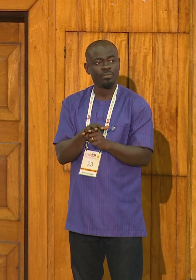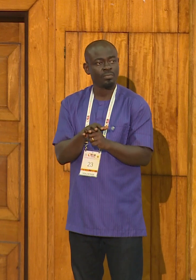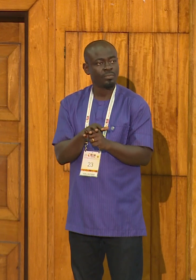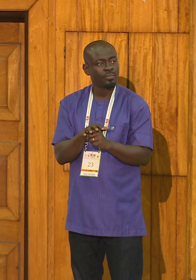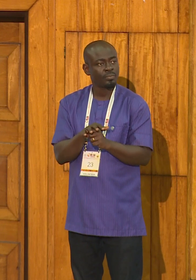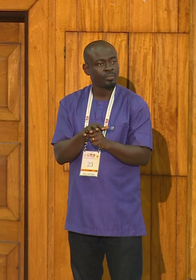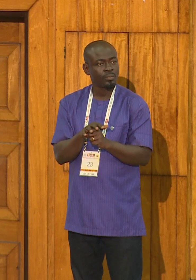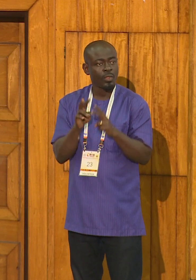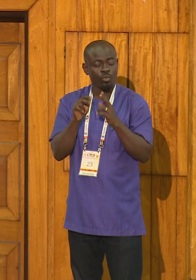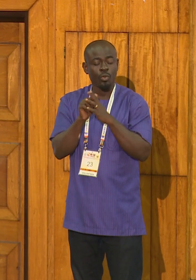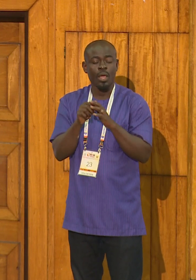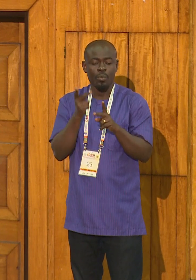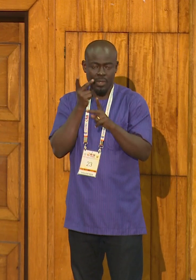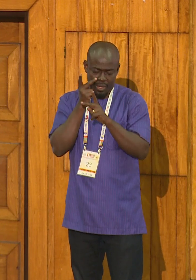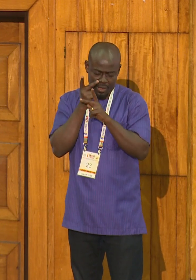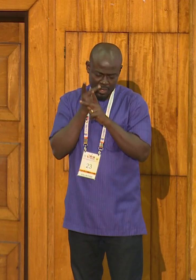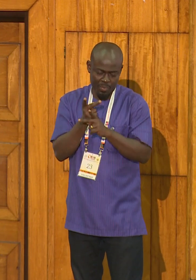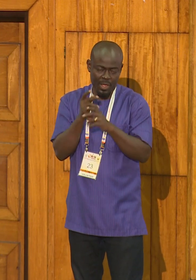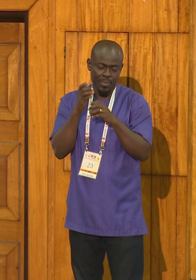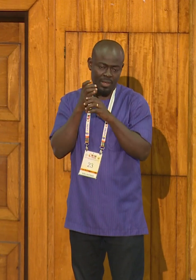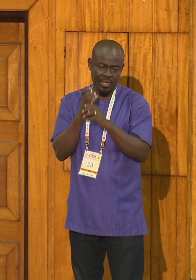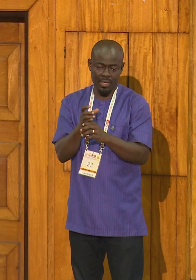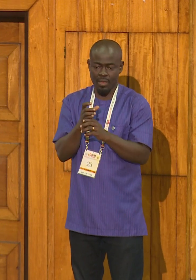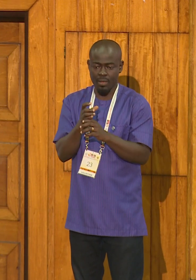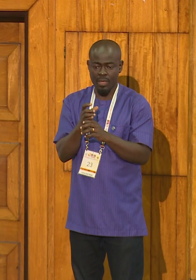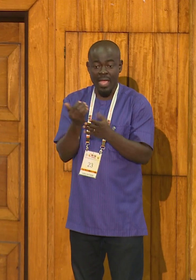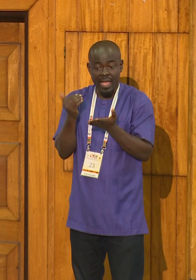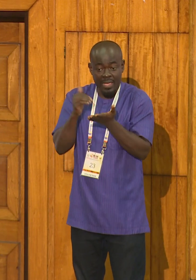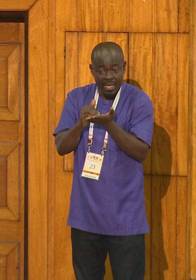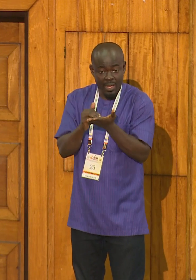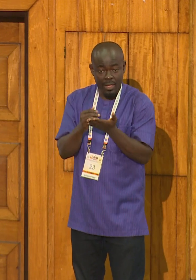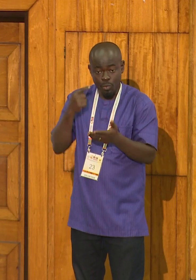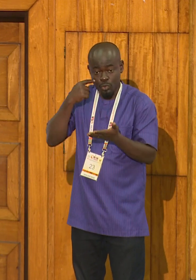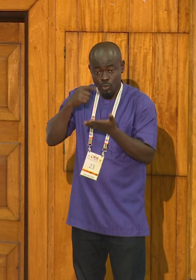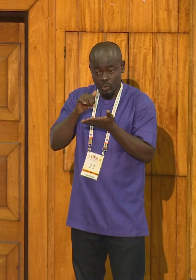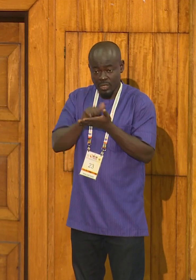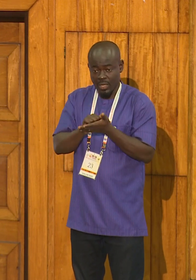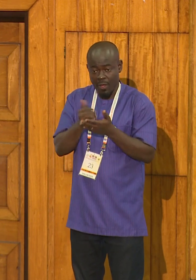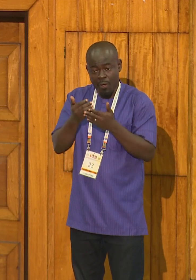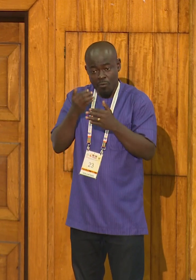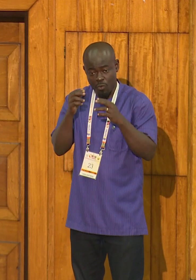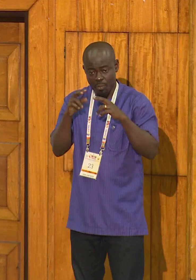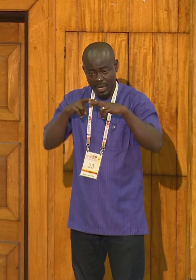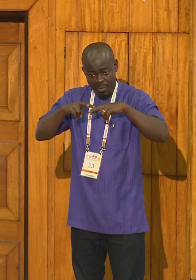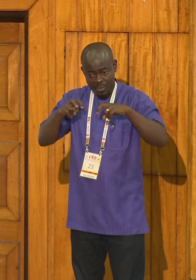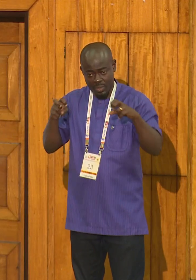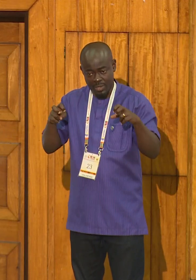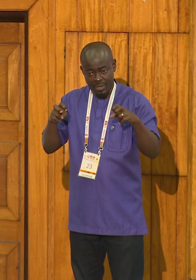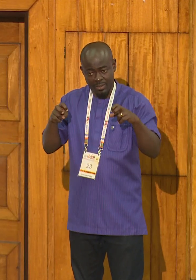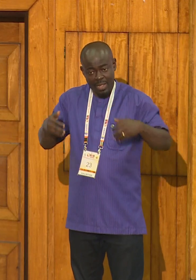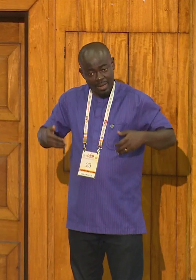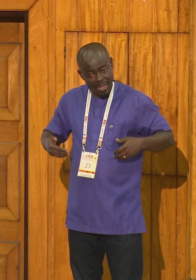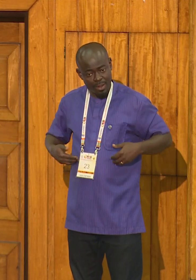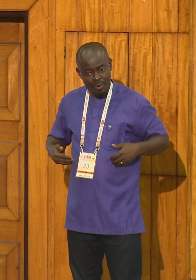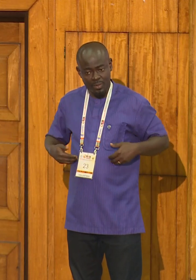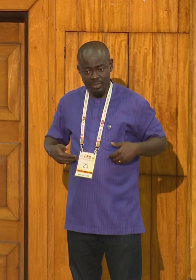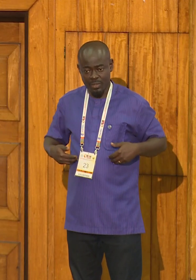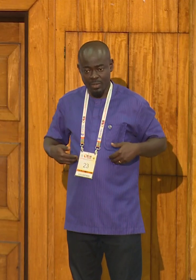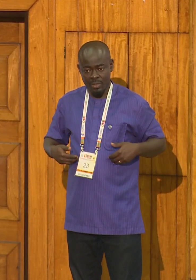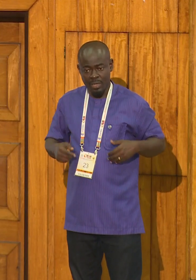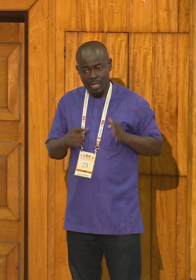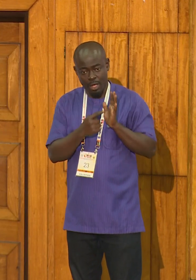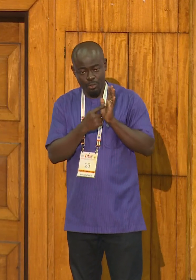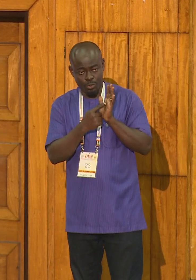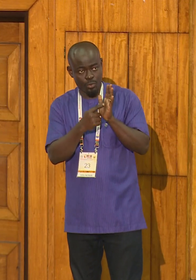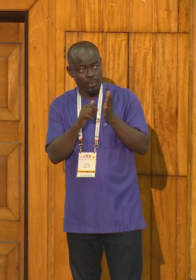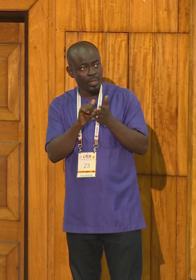be retained in care. We further also noticed that from the research, the adolescents highlighted that